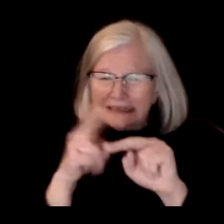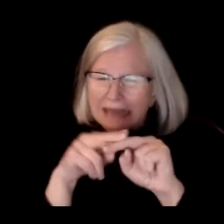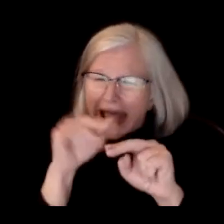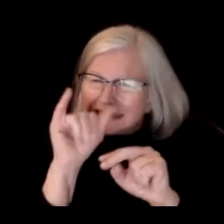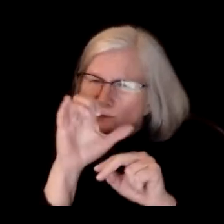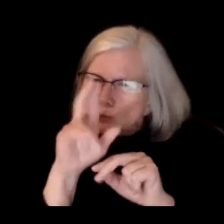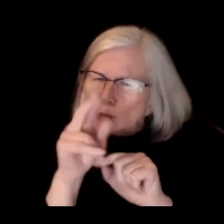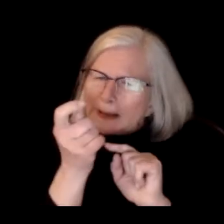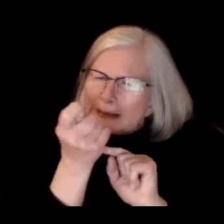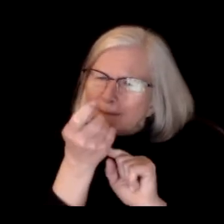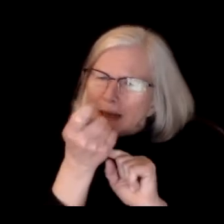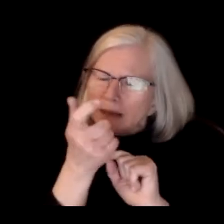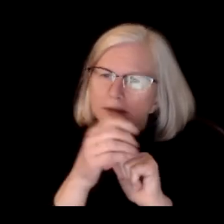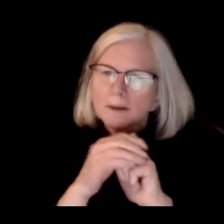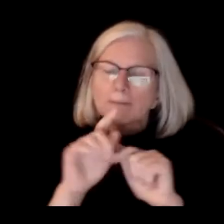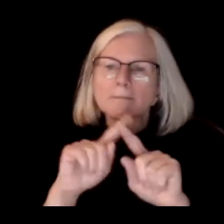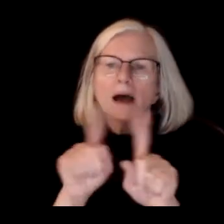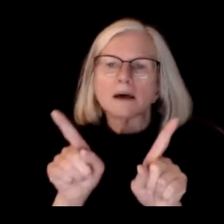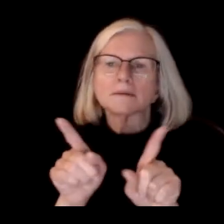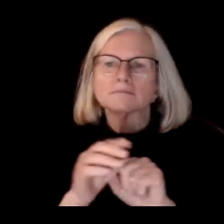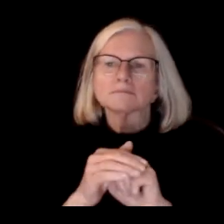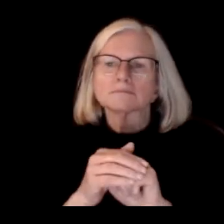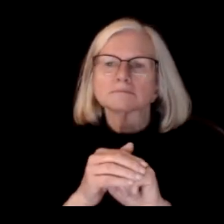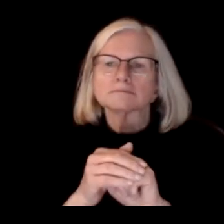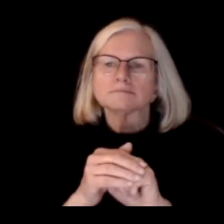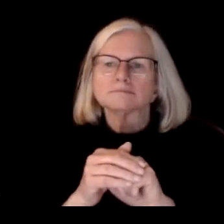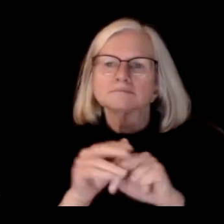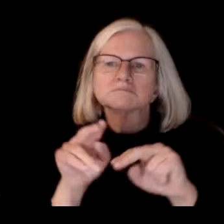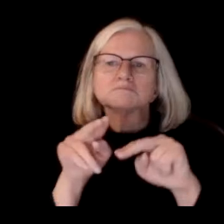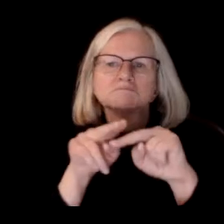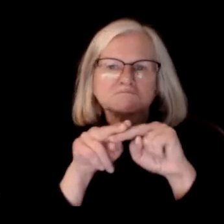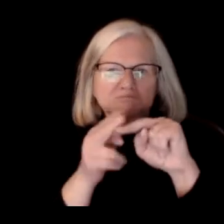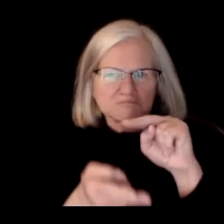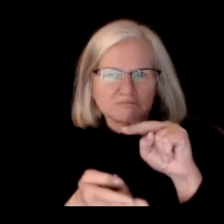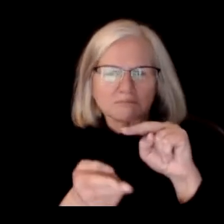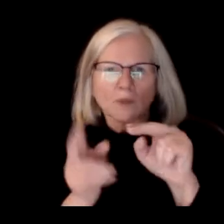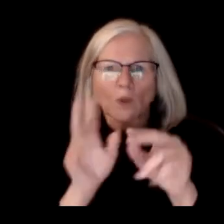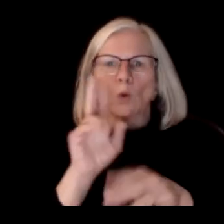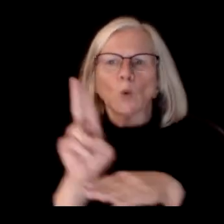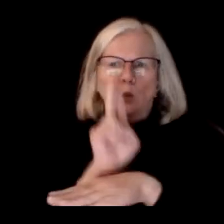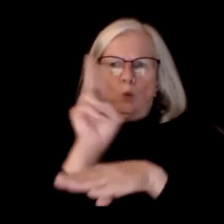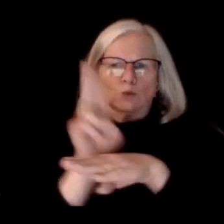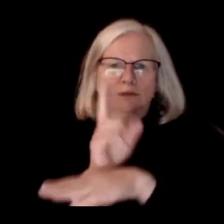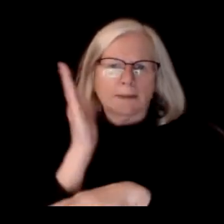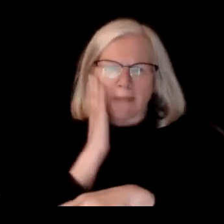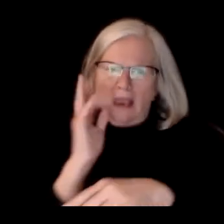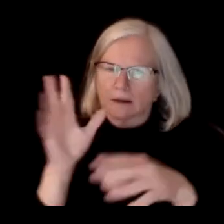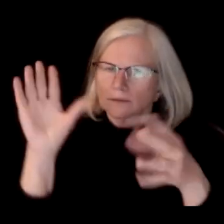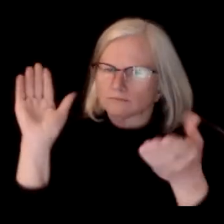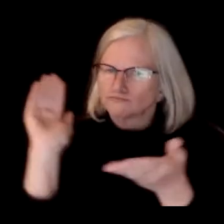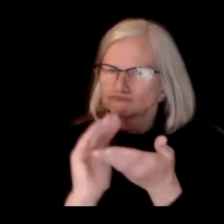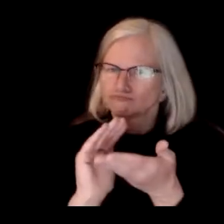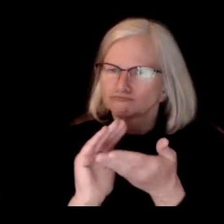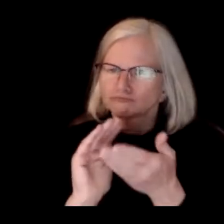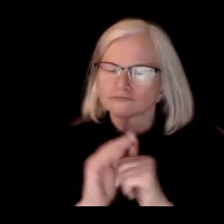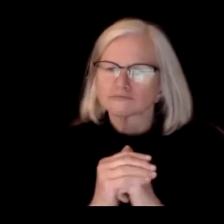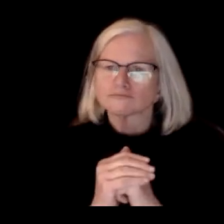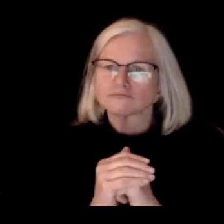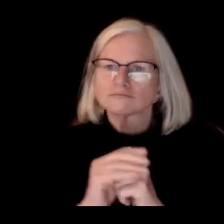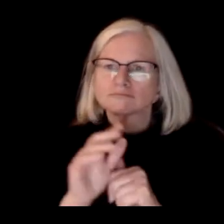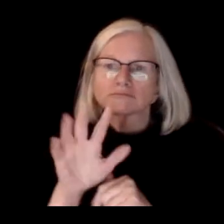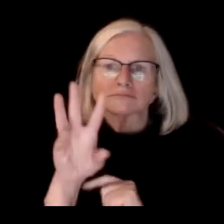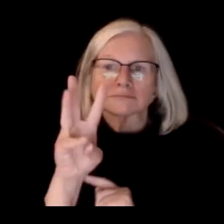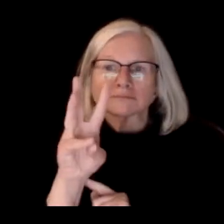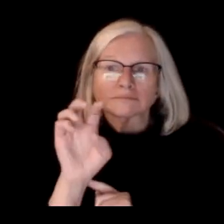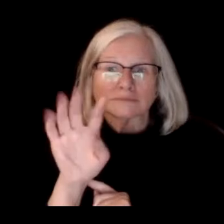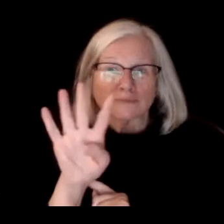20 fewer beds total in use. So there are currently 645 people in Minnesota hospitals being treated